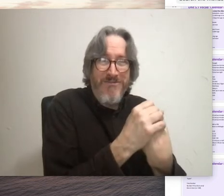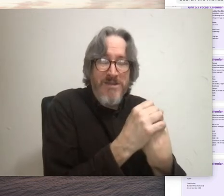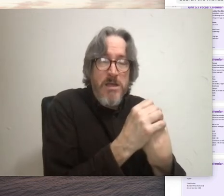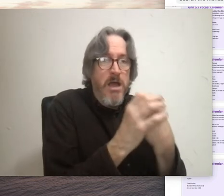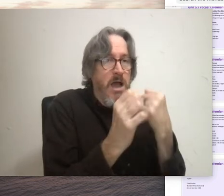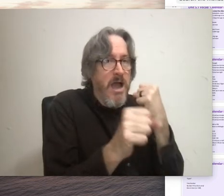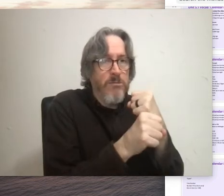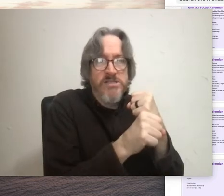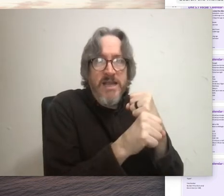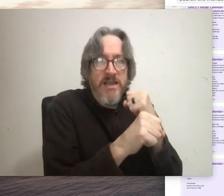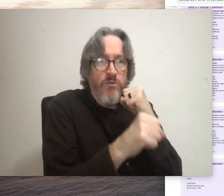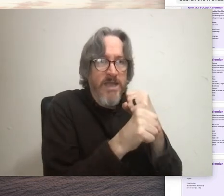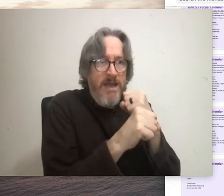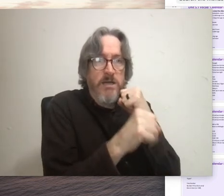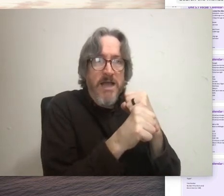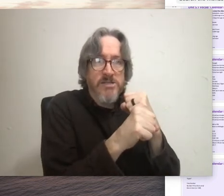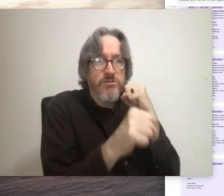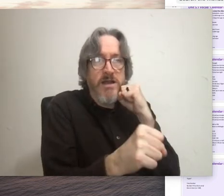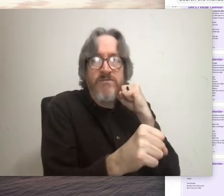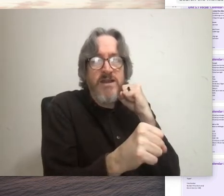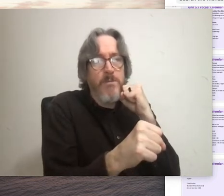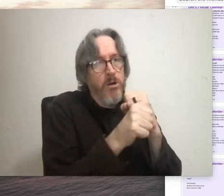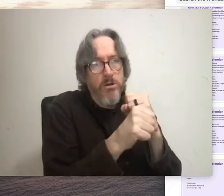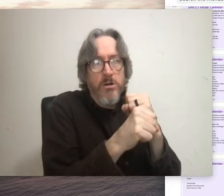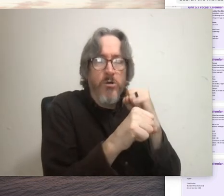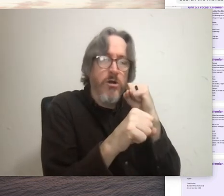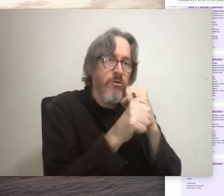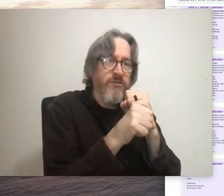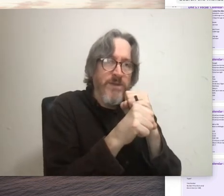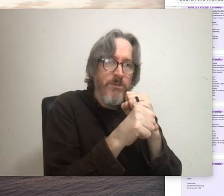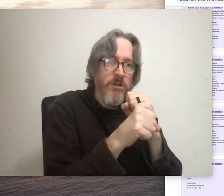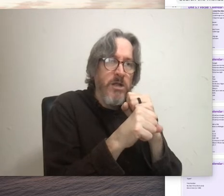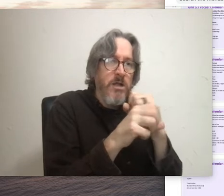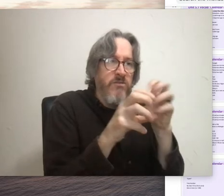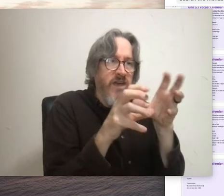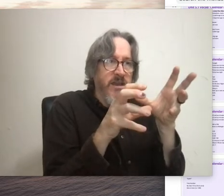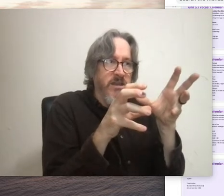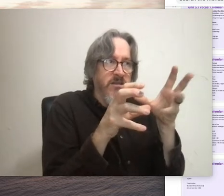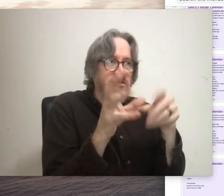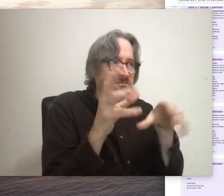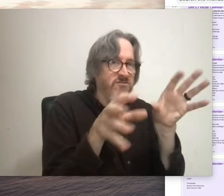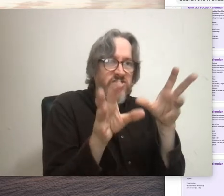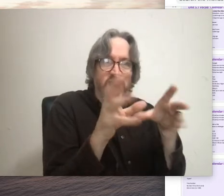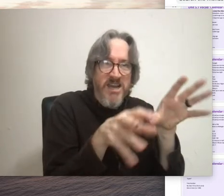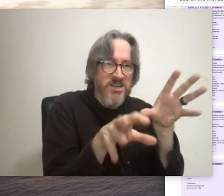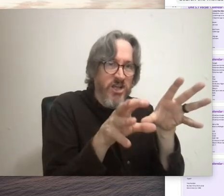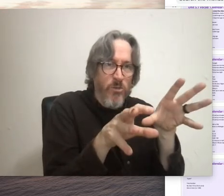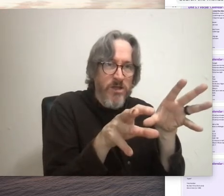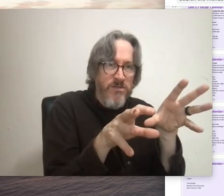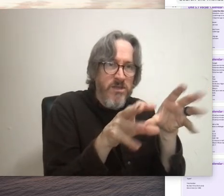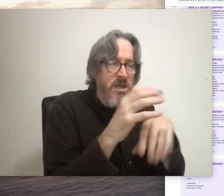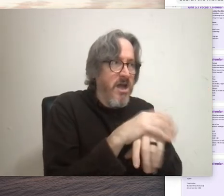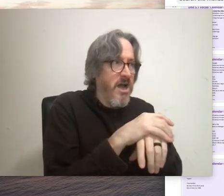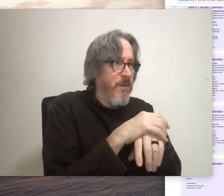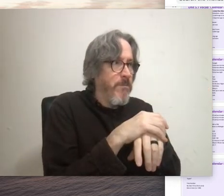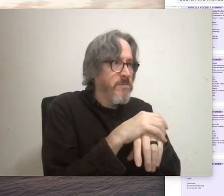tough. I will say, if we can in class, try to find a partner or a group of people that you kind of gel